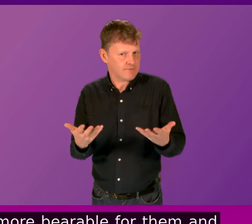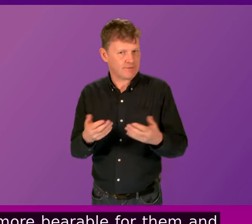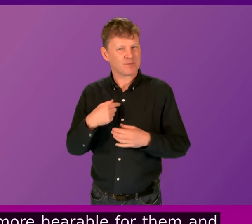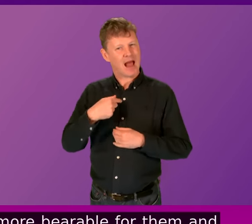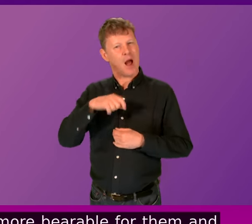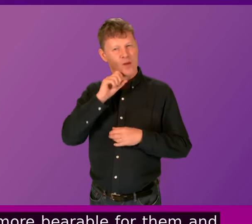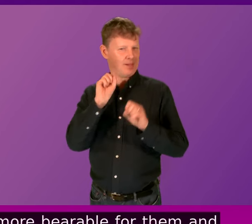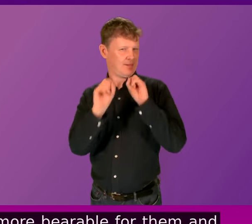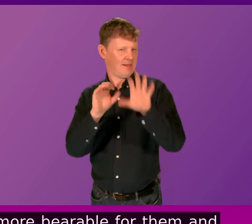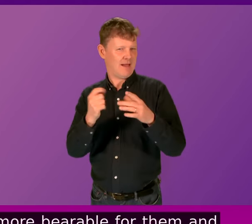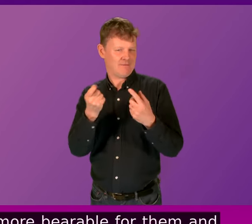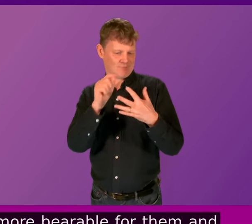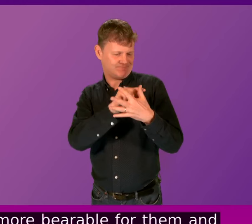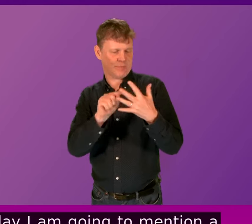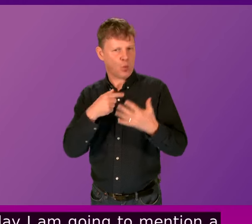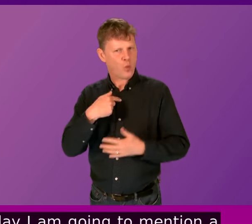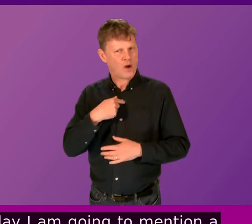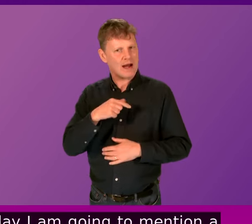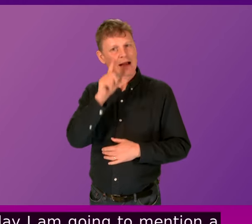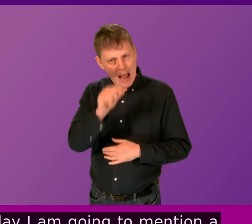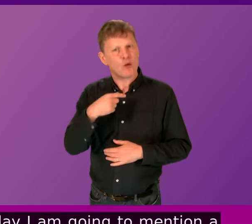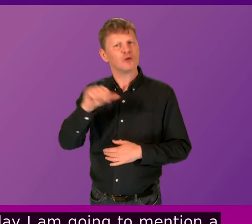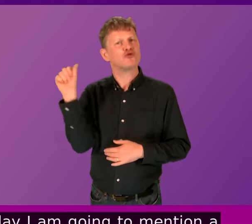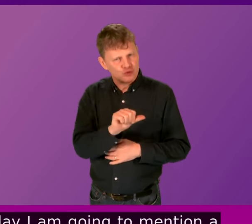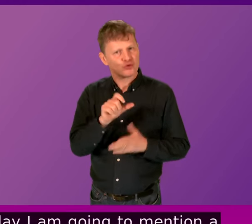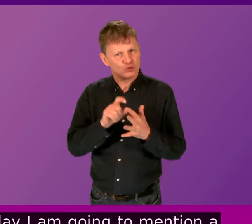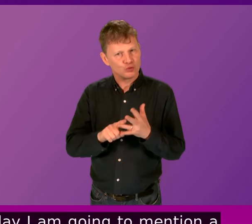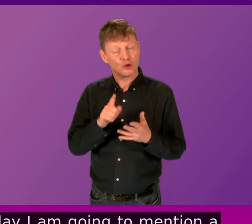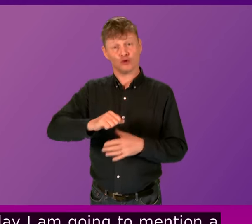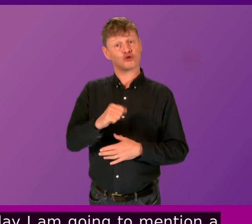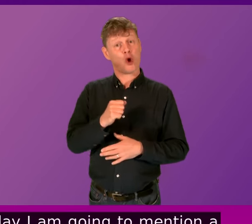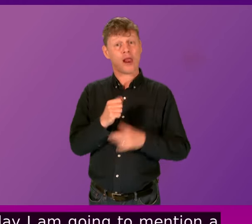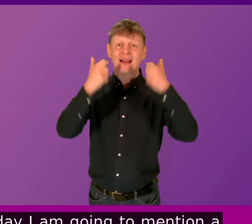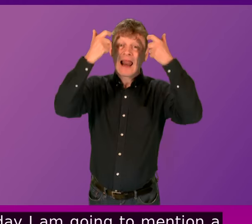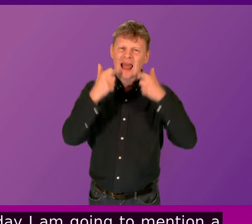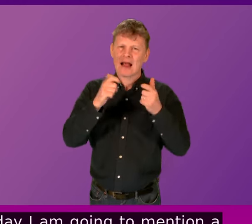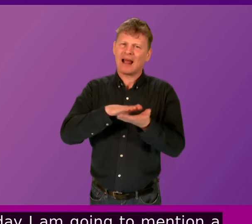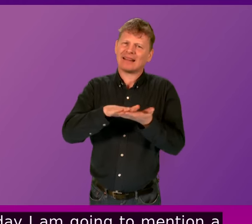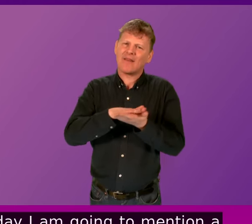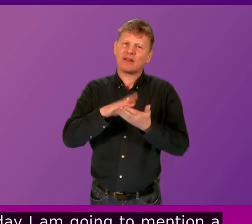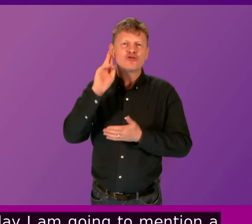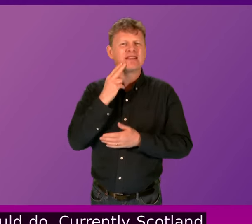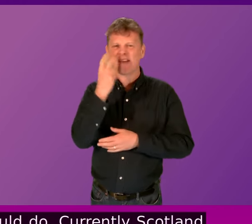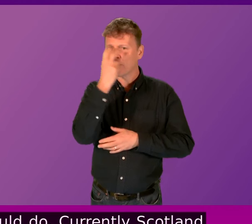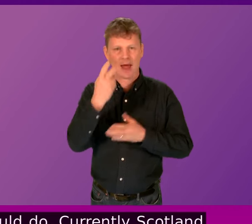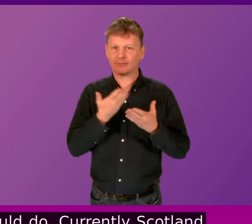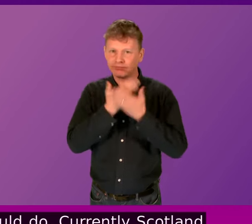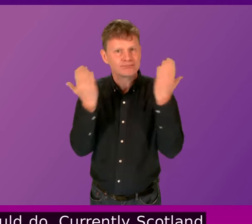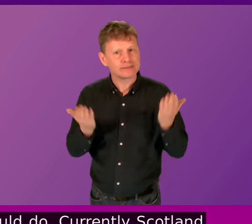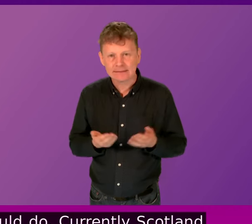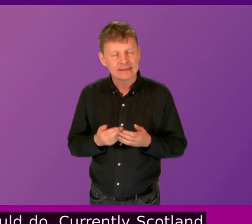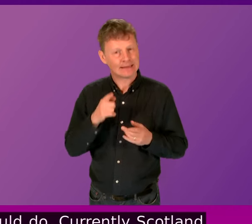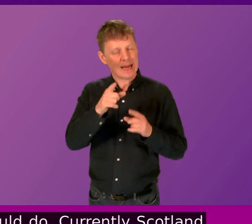things we can and should do. Currently, Scotland lacks a legal definition for deafblindness, which would be a crucial step